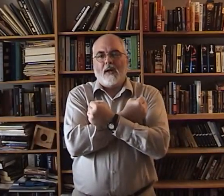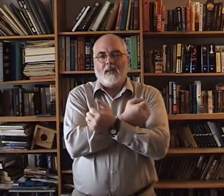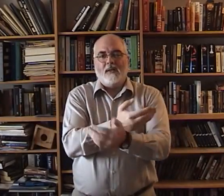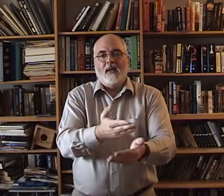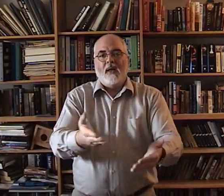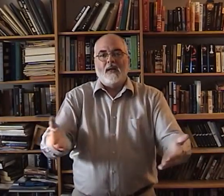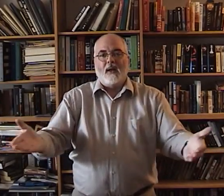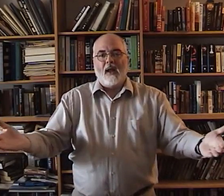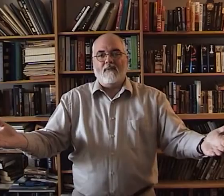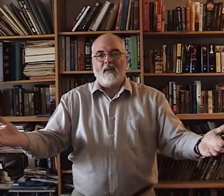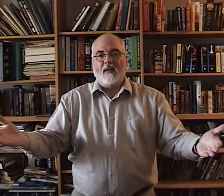hands. Everything.